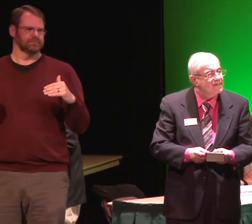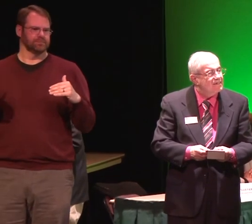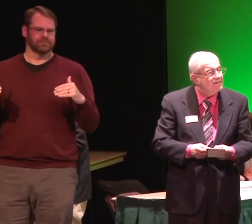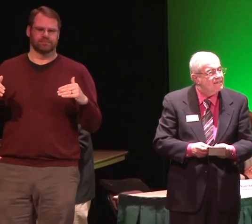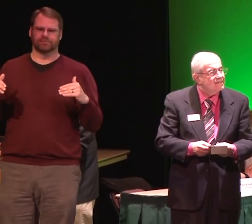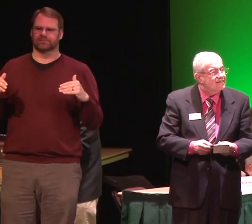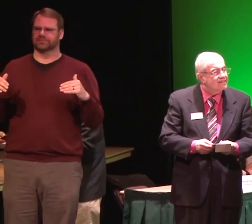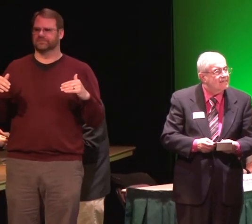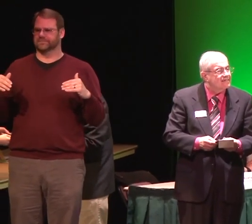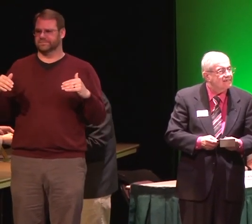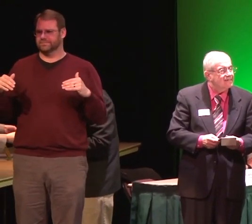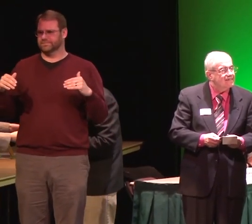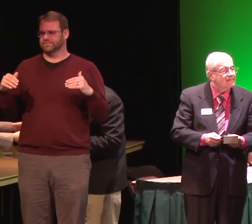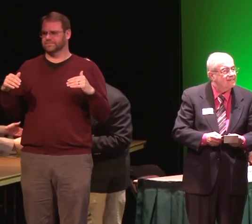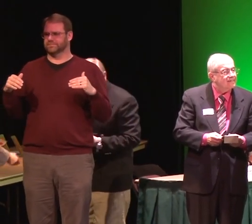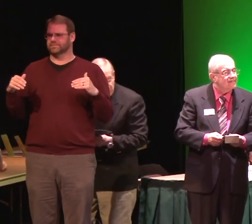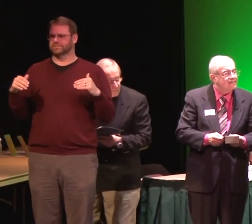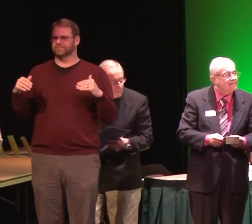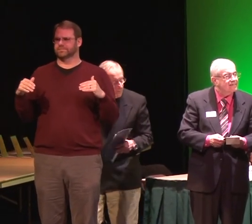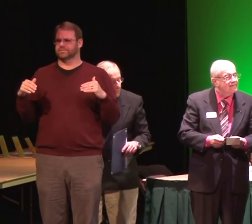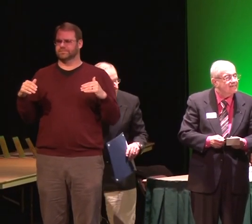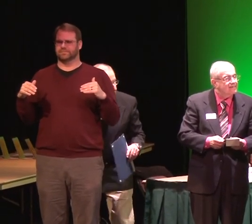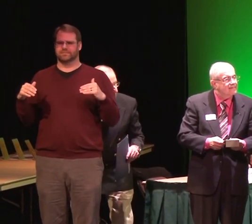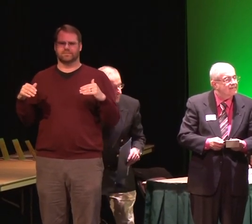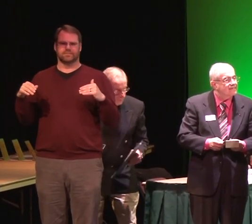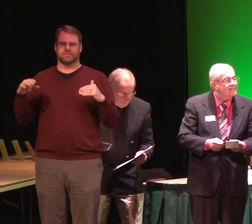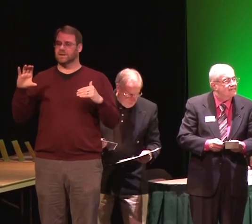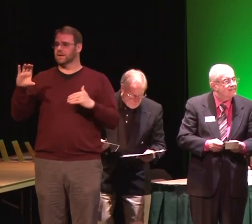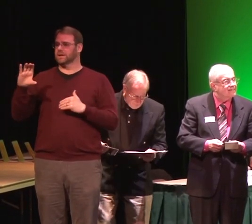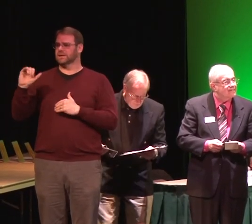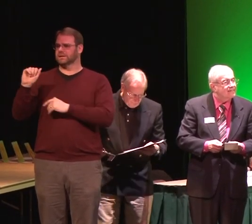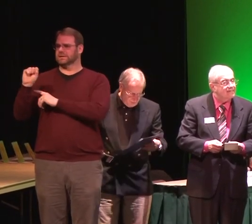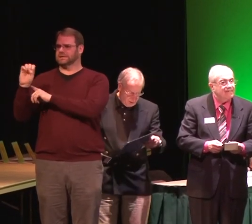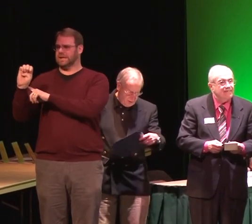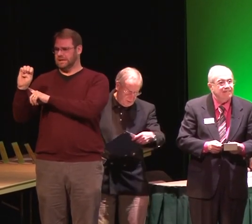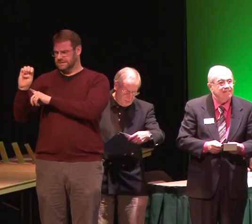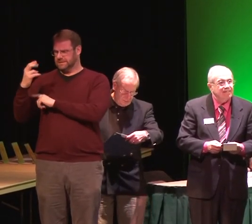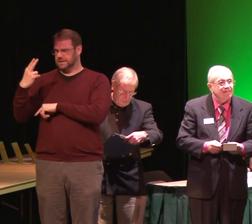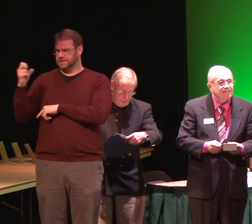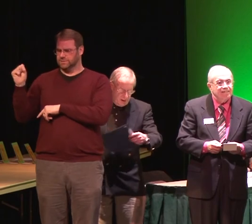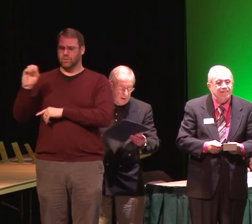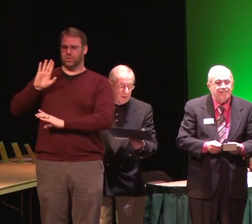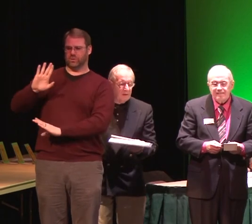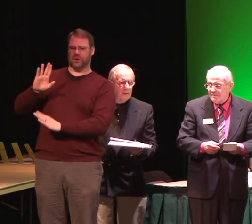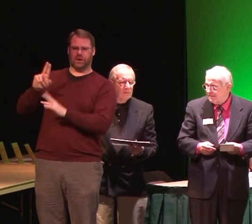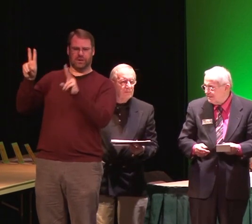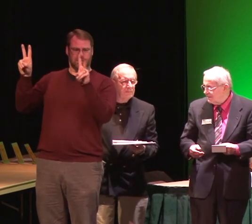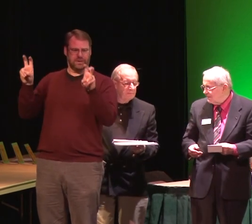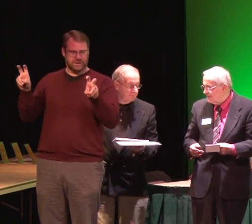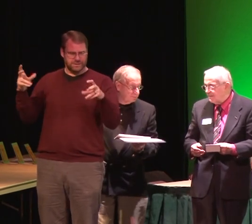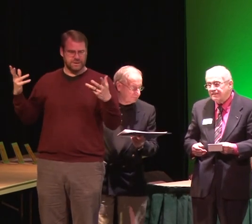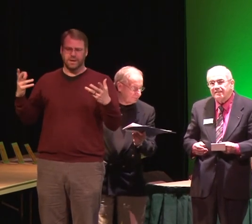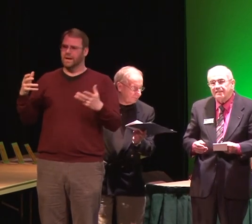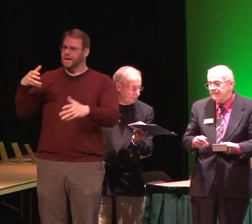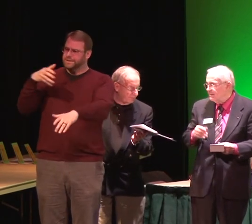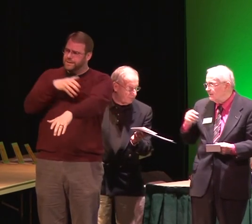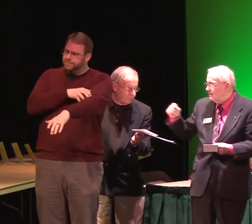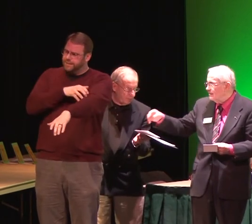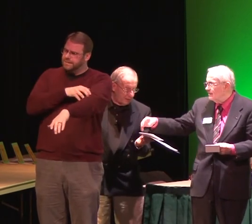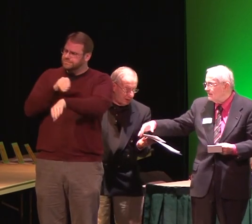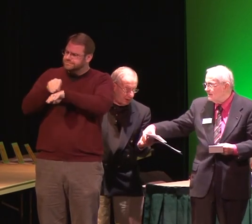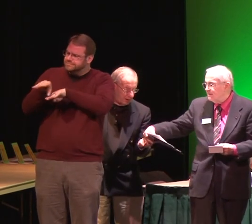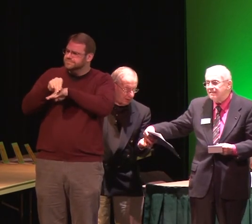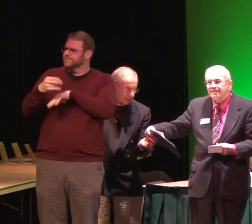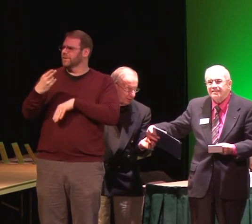Our second first place award winner comes from Case High School. Her project, The Power Output of